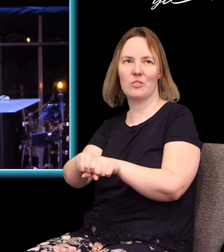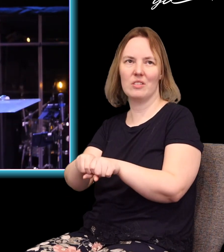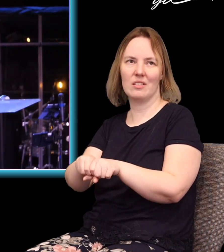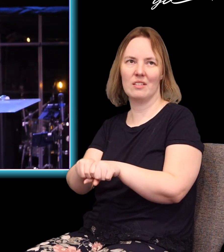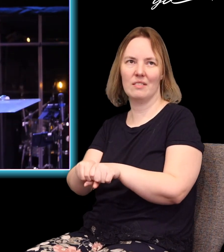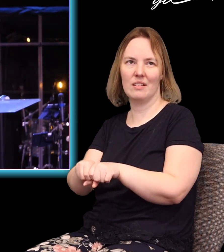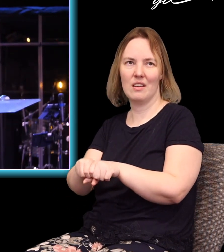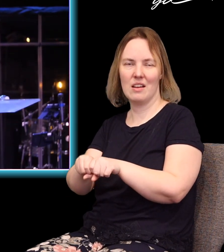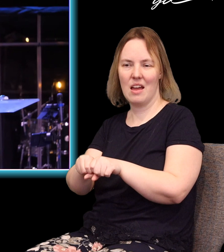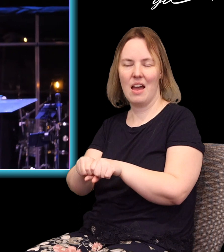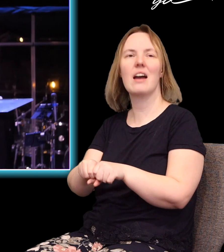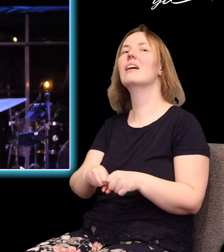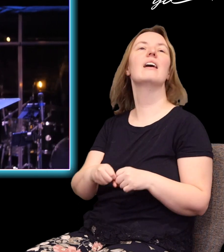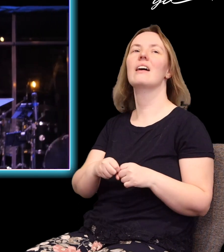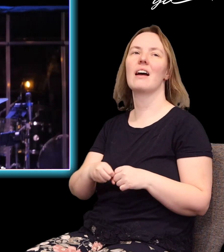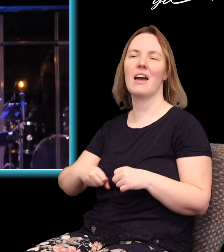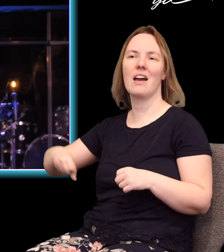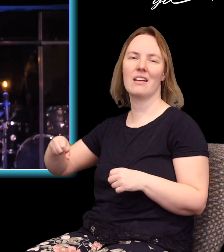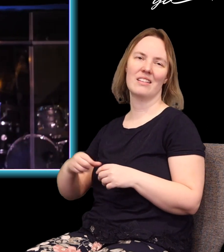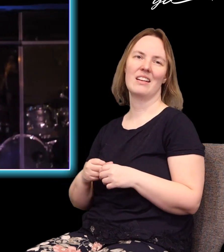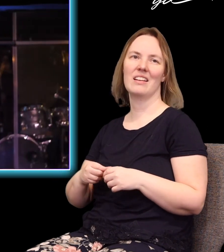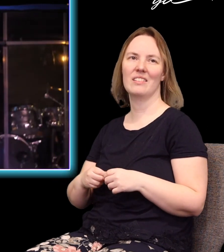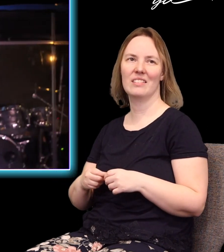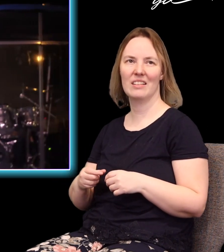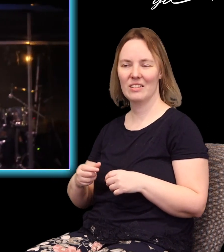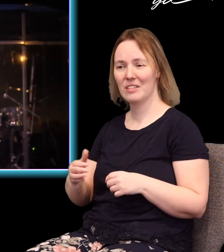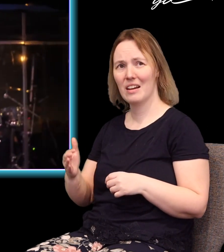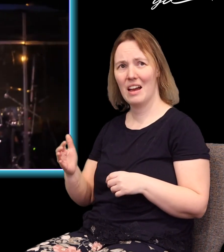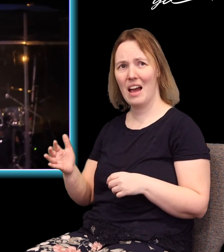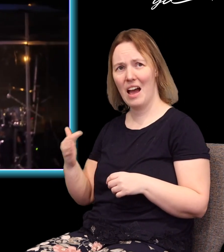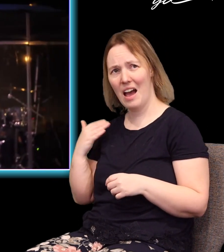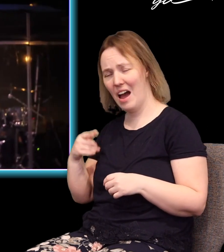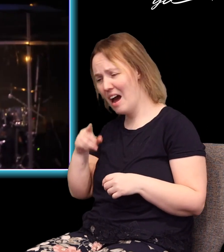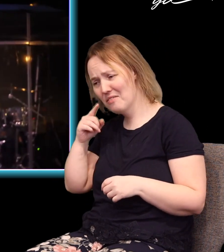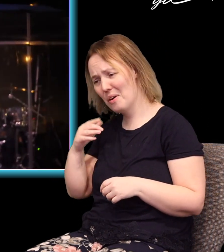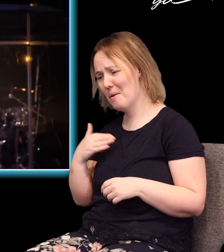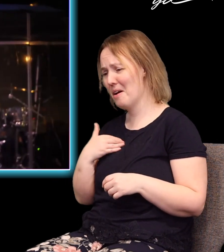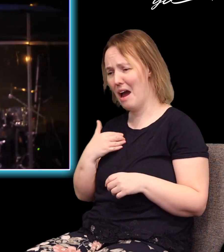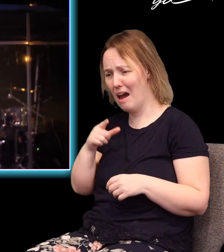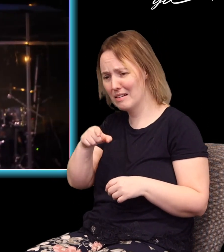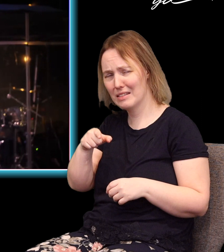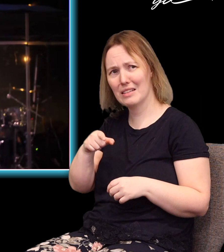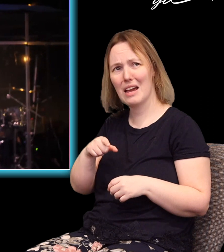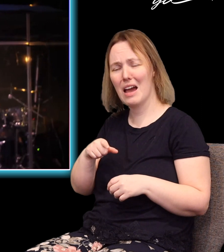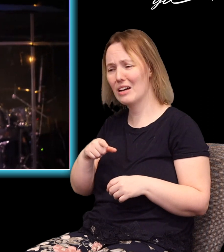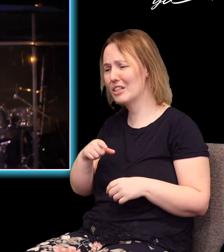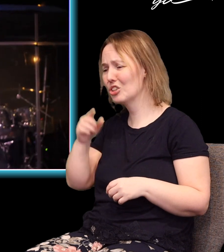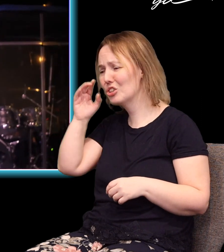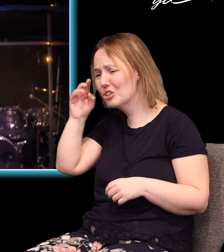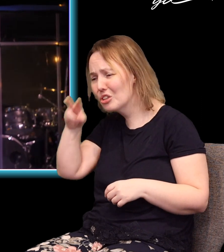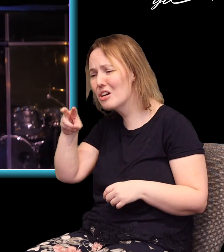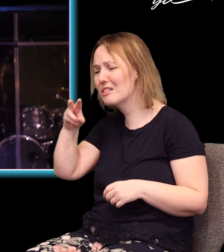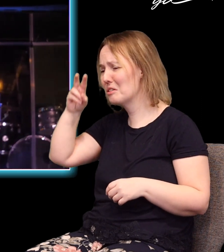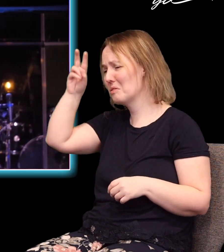I promise you, with pink dress pants, it's coming back. And you have my permission when you see it to point and just laugh, because it looks